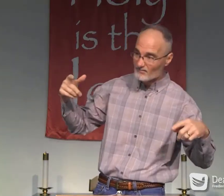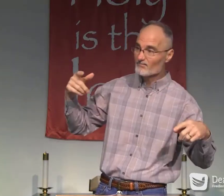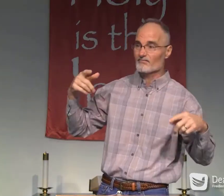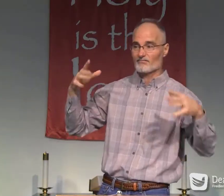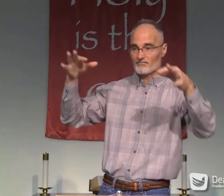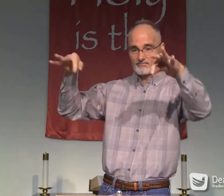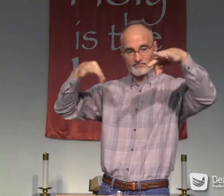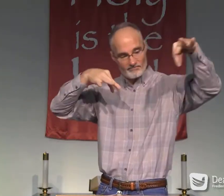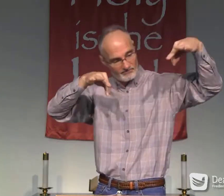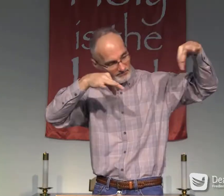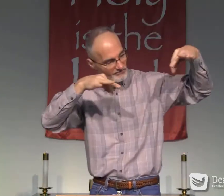In the closets,